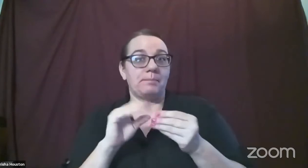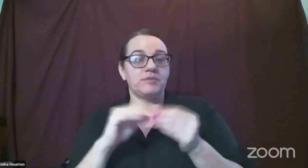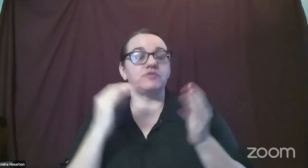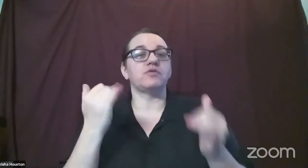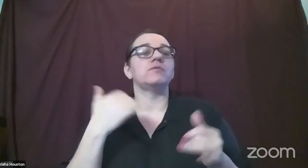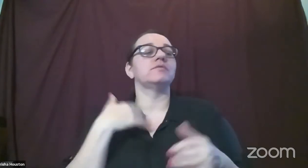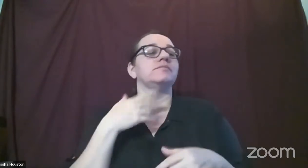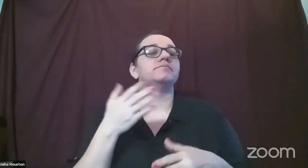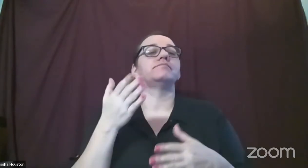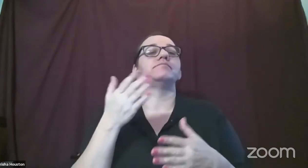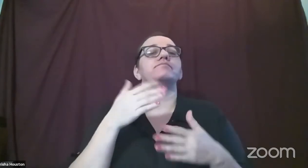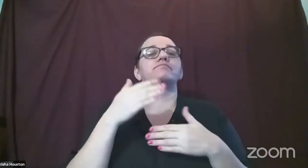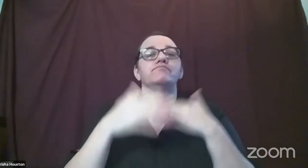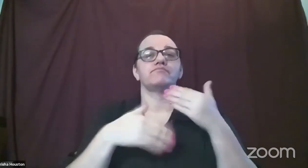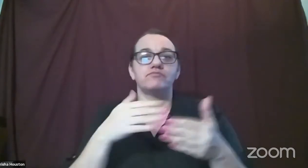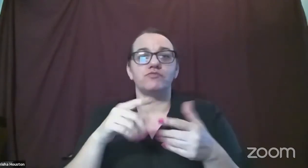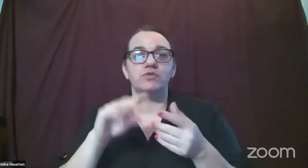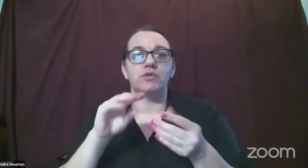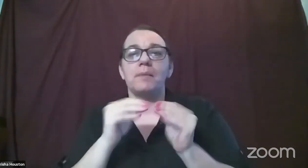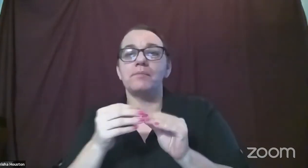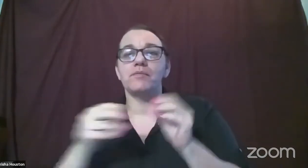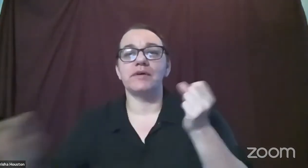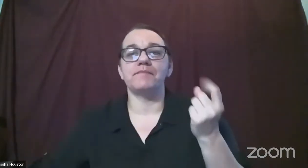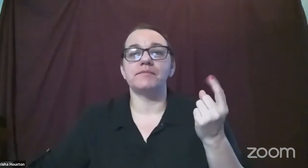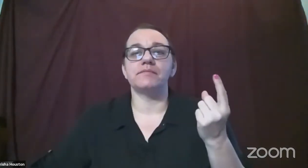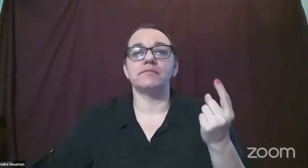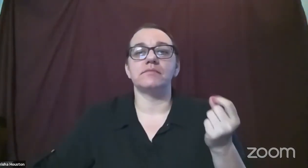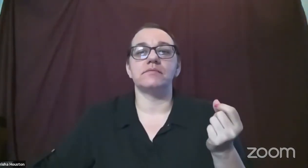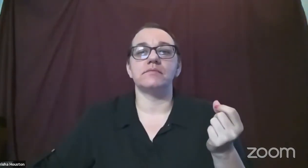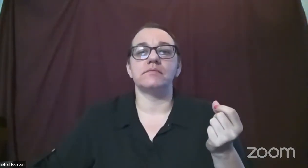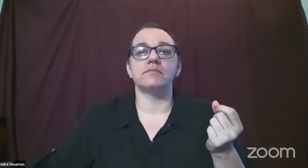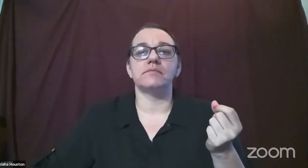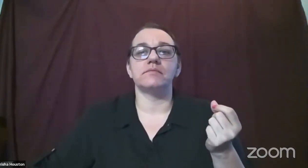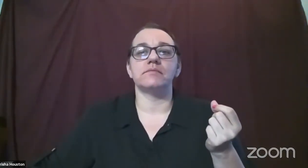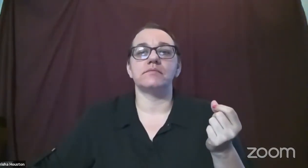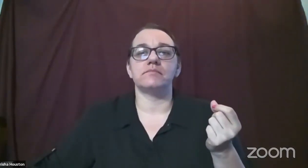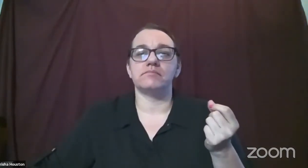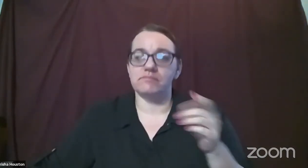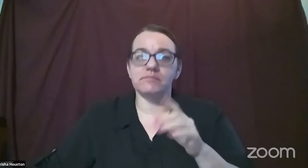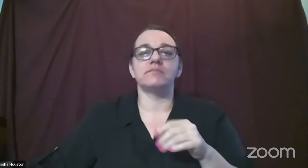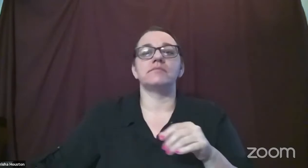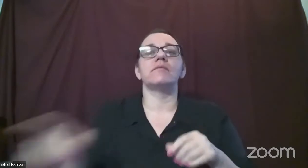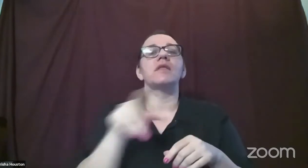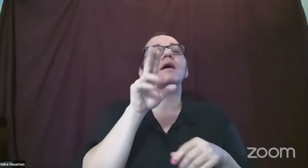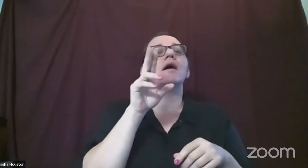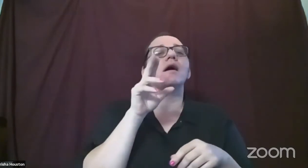Seeing that there are no other general board comments, we will move forward to item number 11 on our agenda.